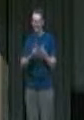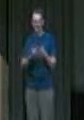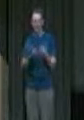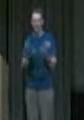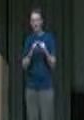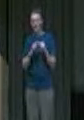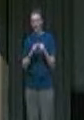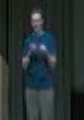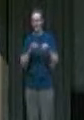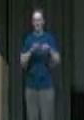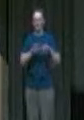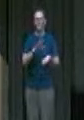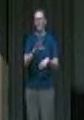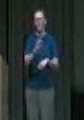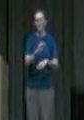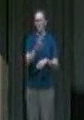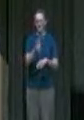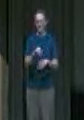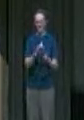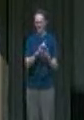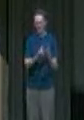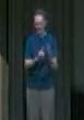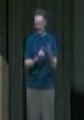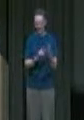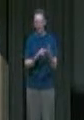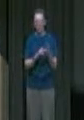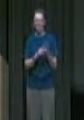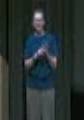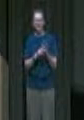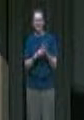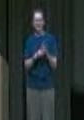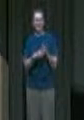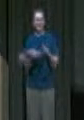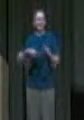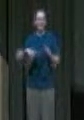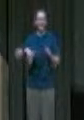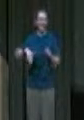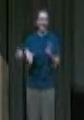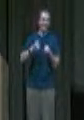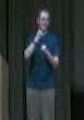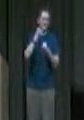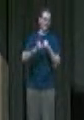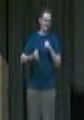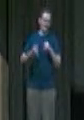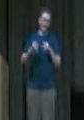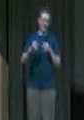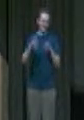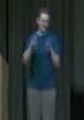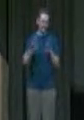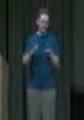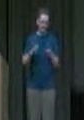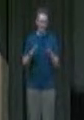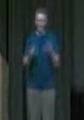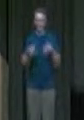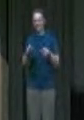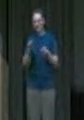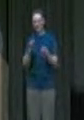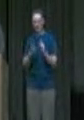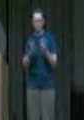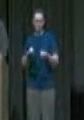are based on the 50% design. That means that it's not necessarily final and that things could still change.